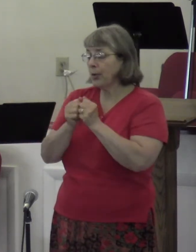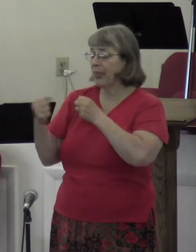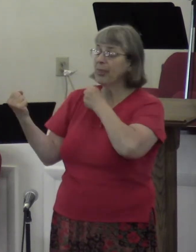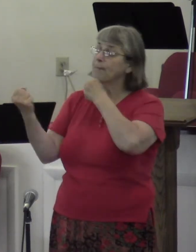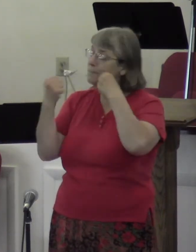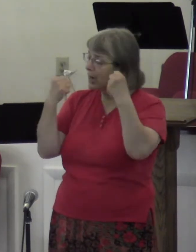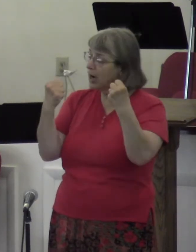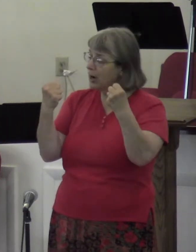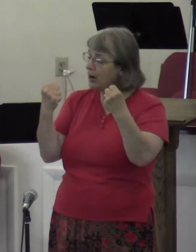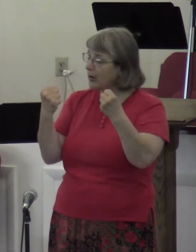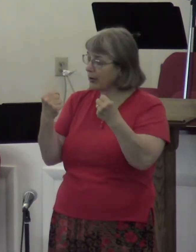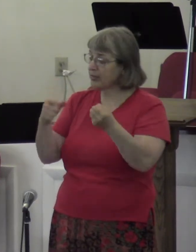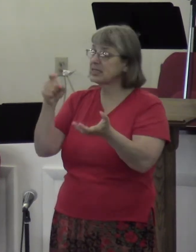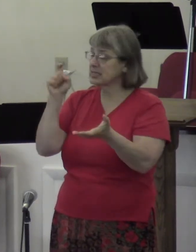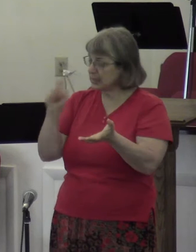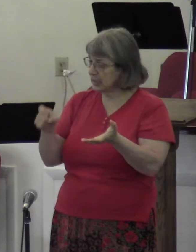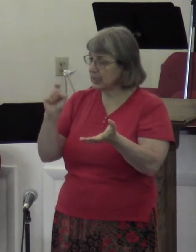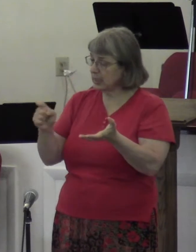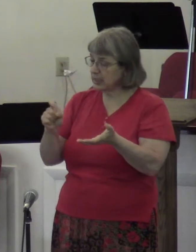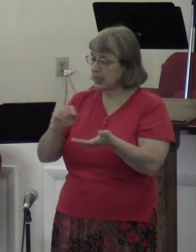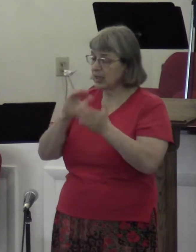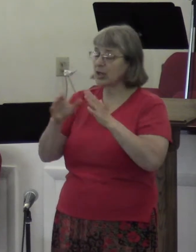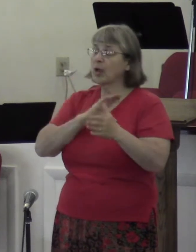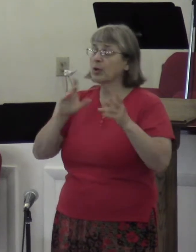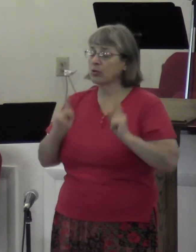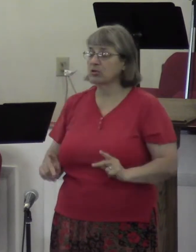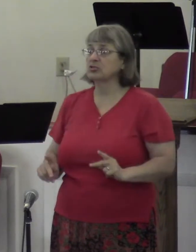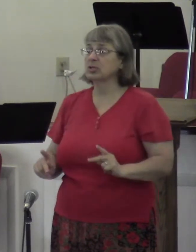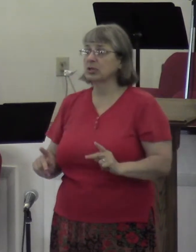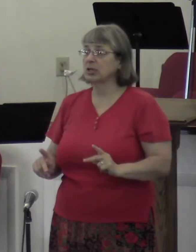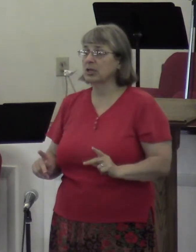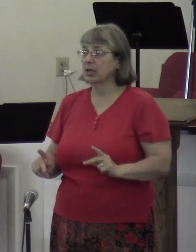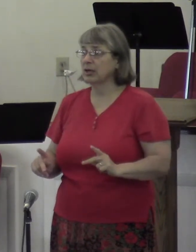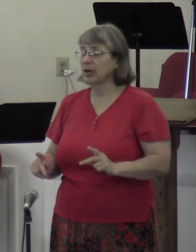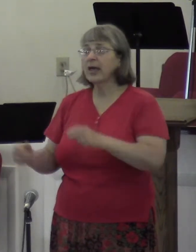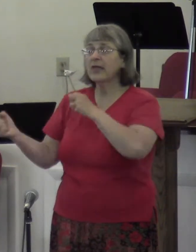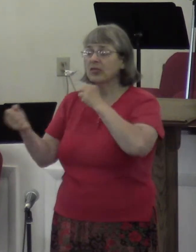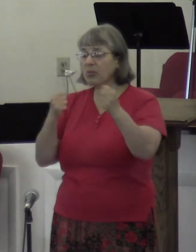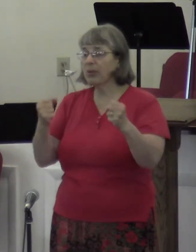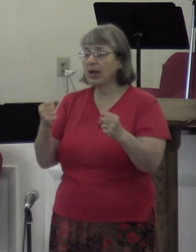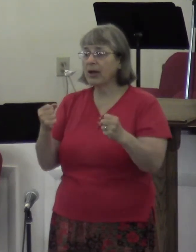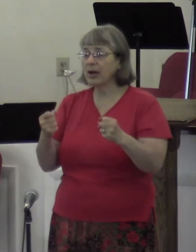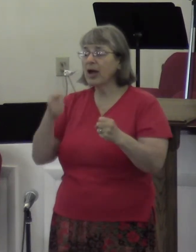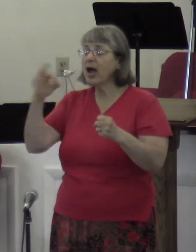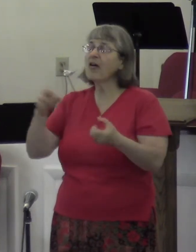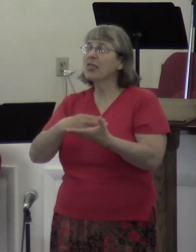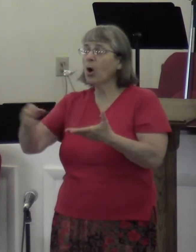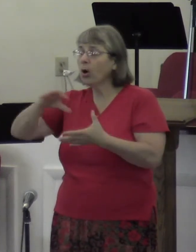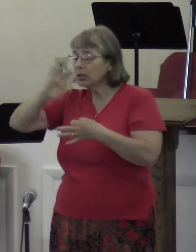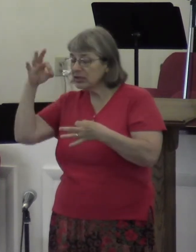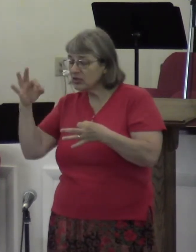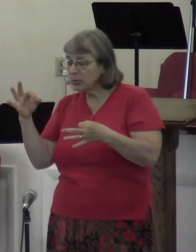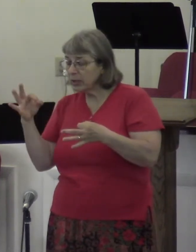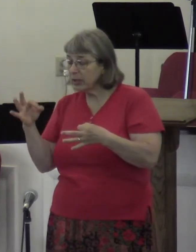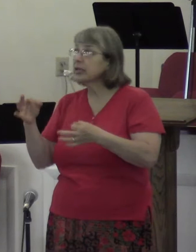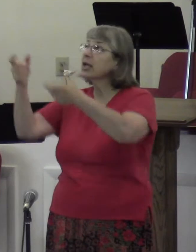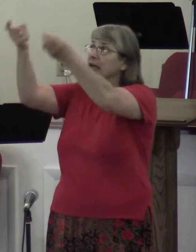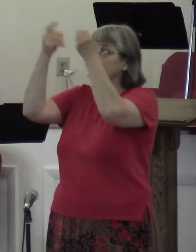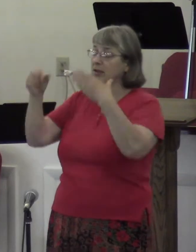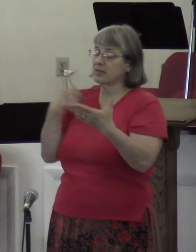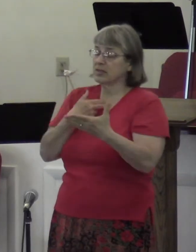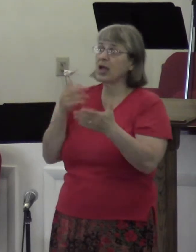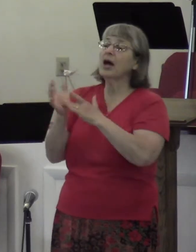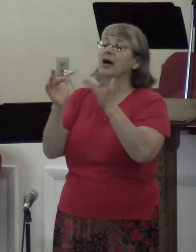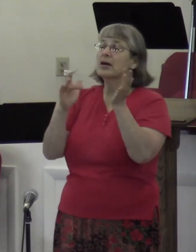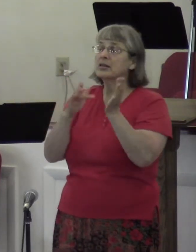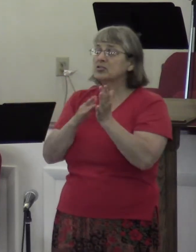power that it takes to be a Christian. And that is the power that the Holy Spirit provides.